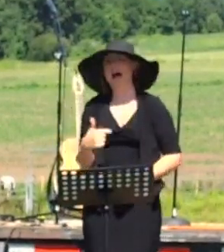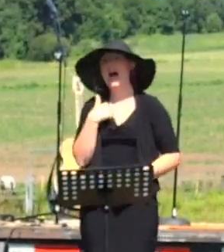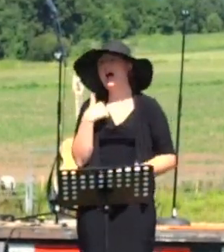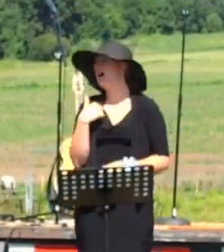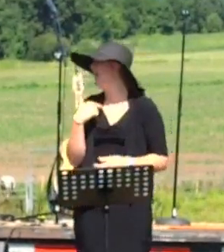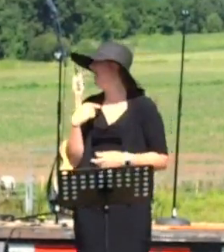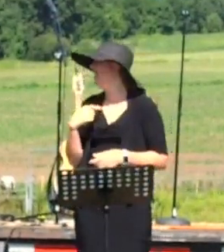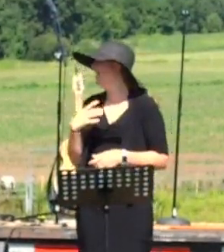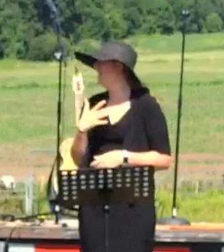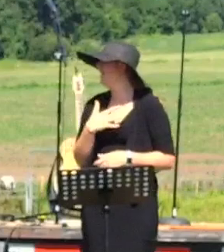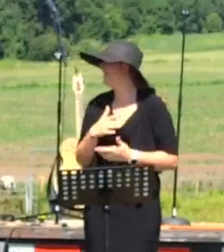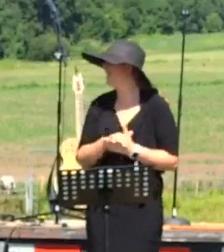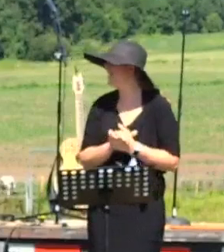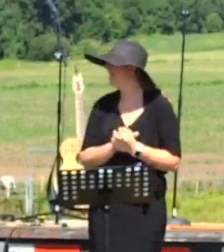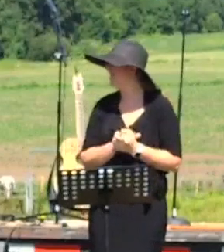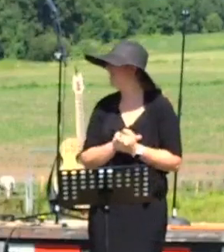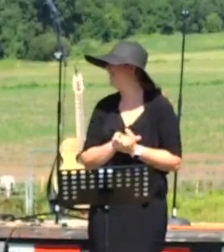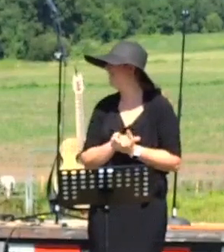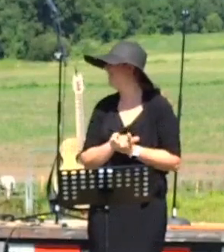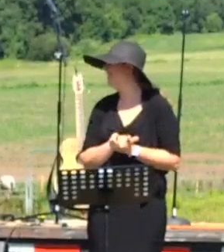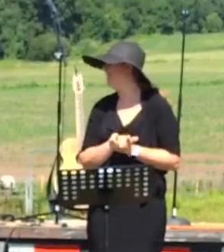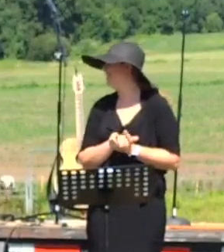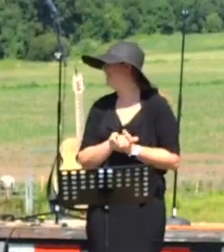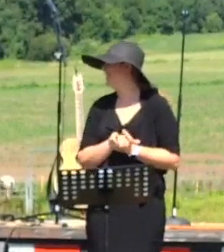know. Yeah.